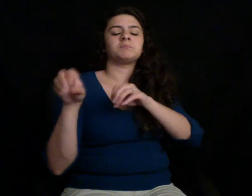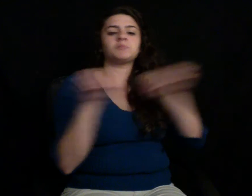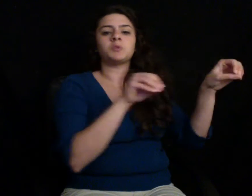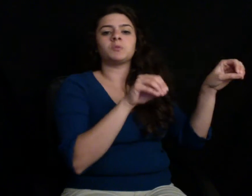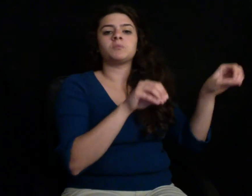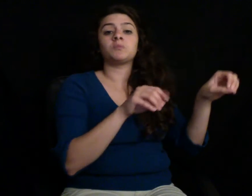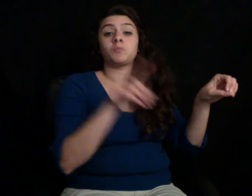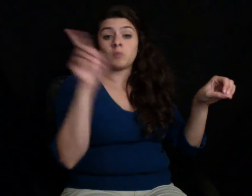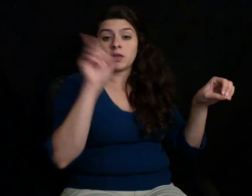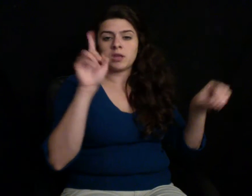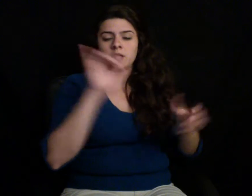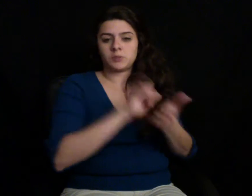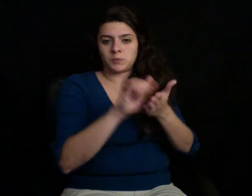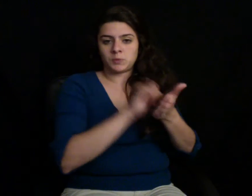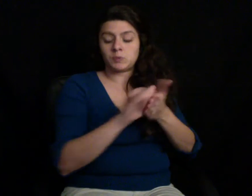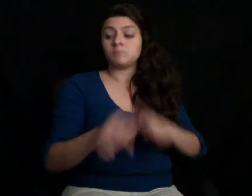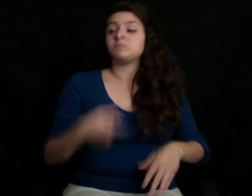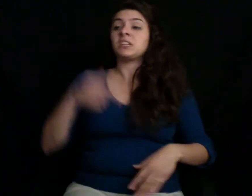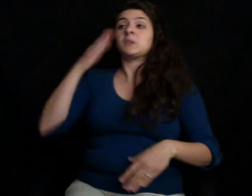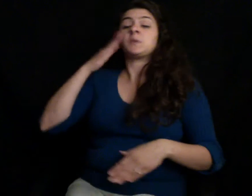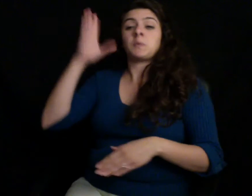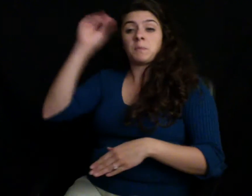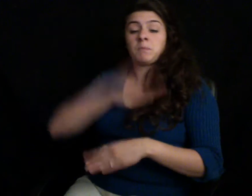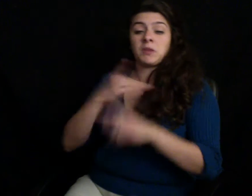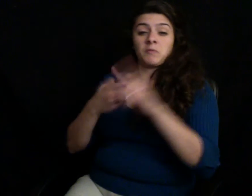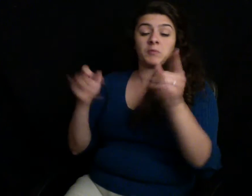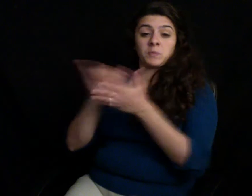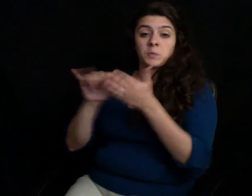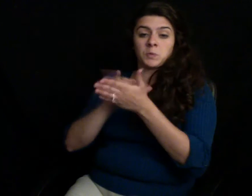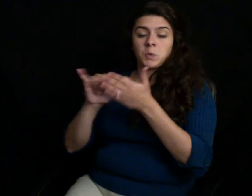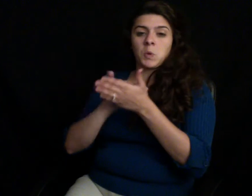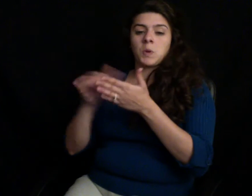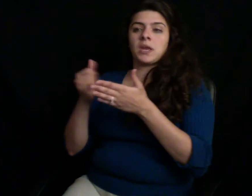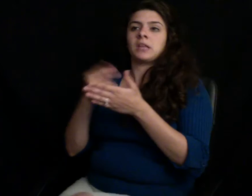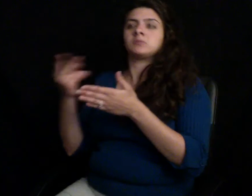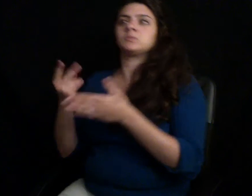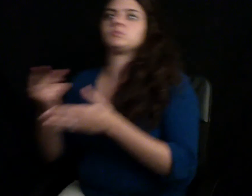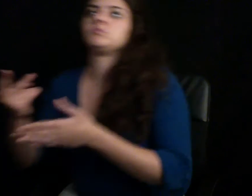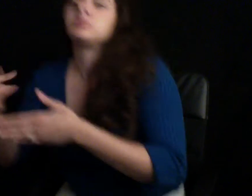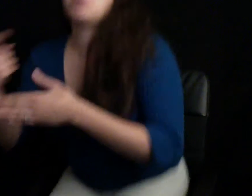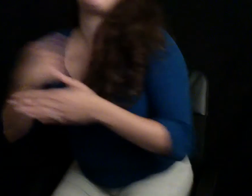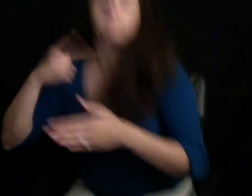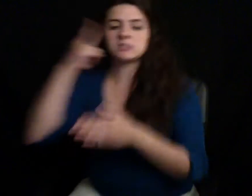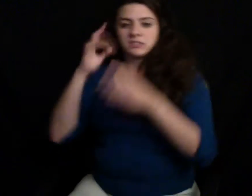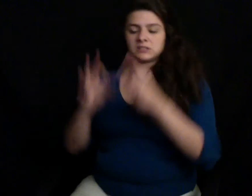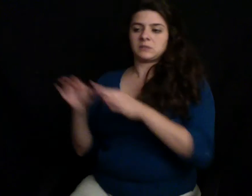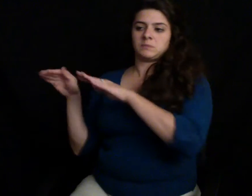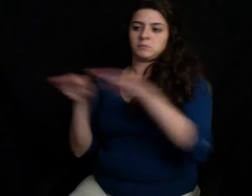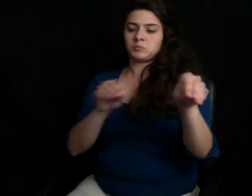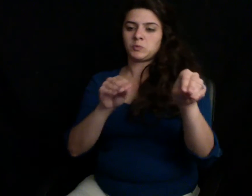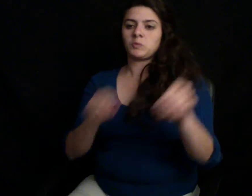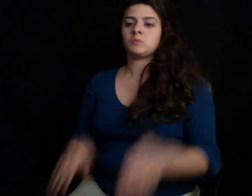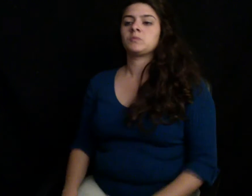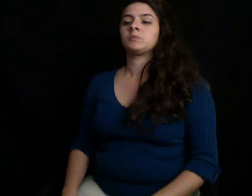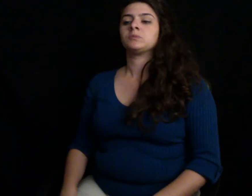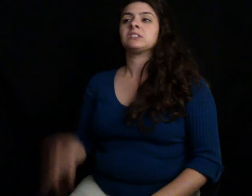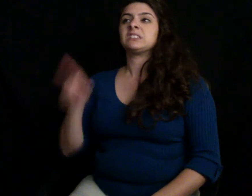was Doobie. He was working at Bad Boy Records at the time. I think he was engineer at Bad Boy. So I'm like, oh, he works at Bad Boy? Shit, this is my time